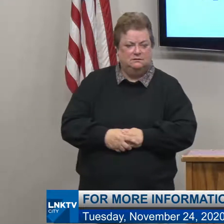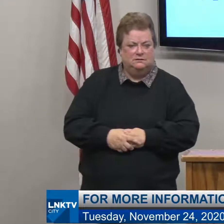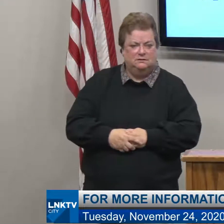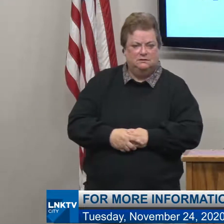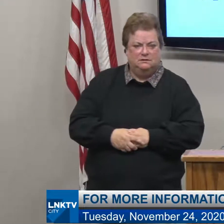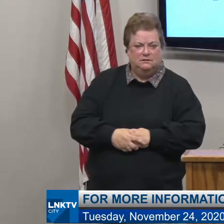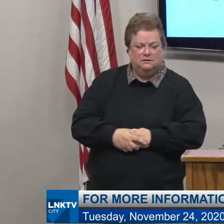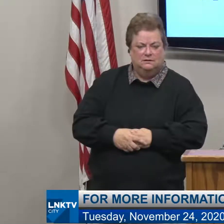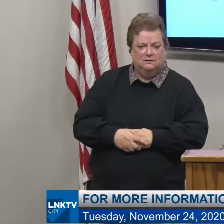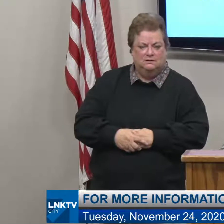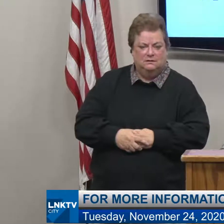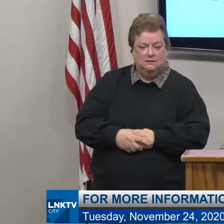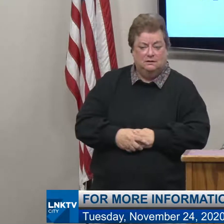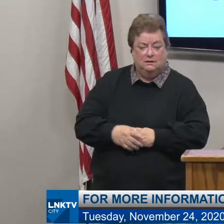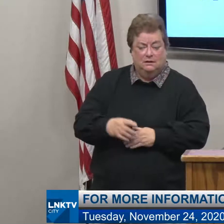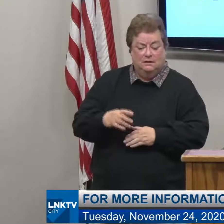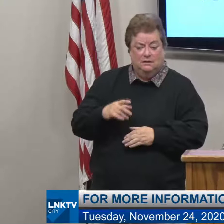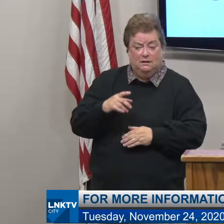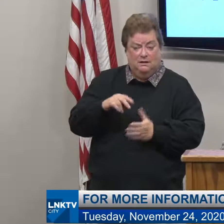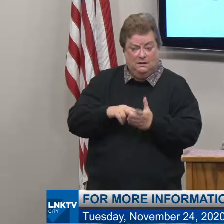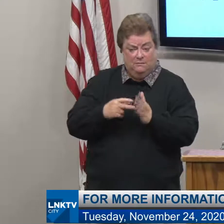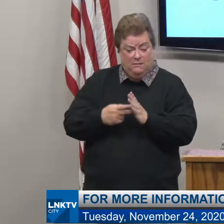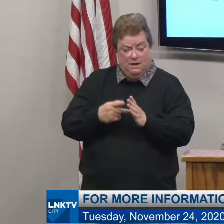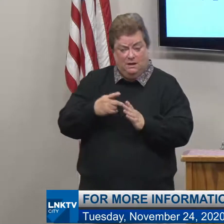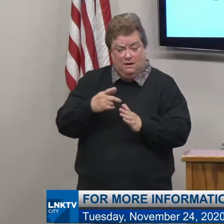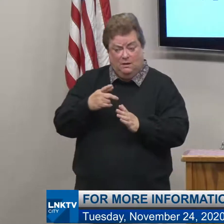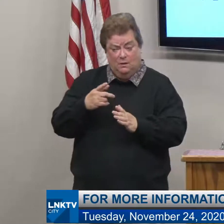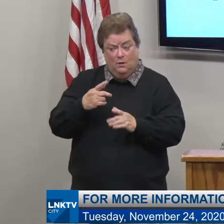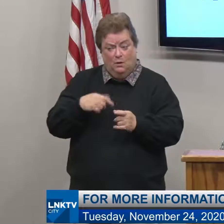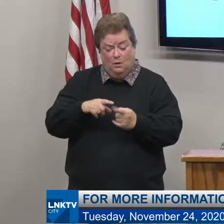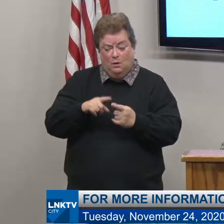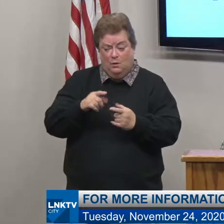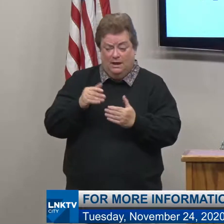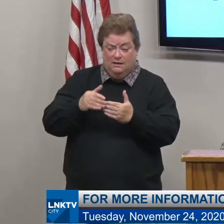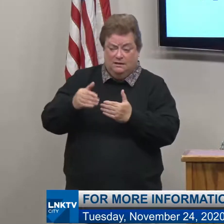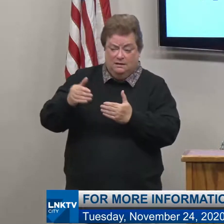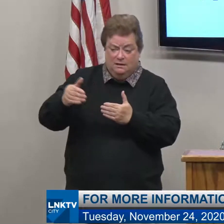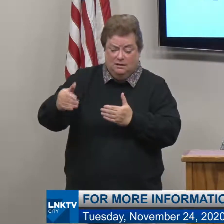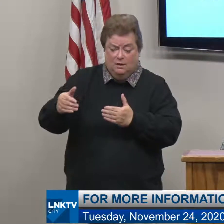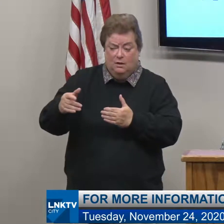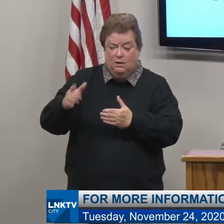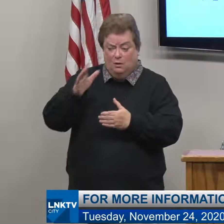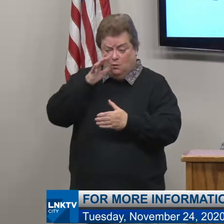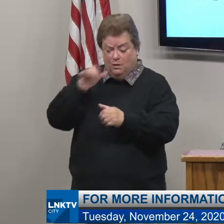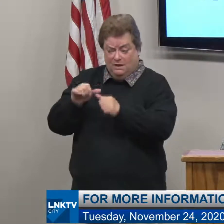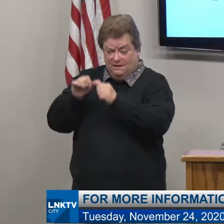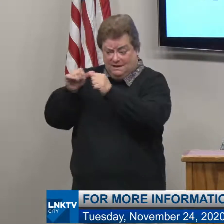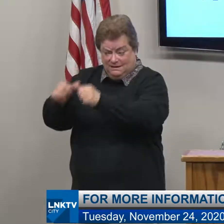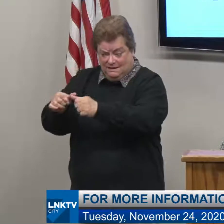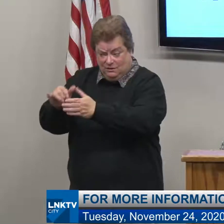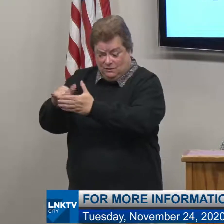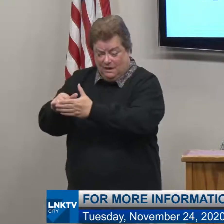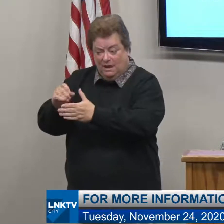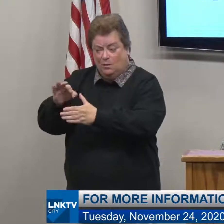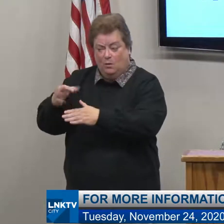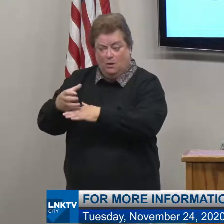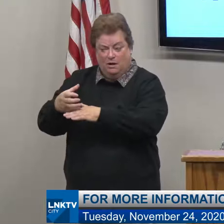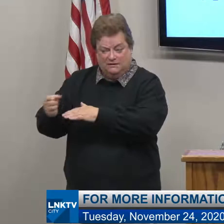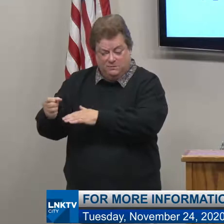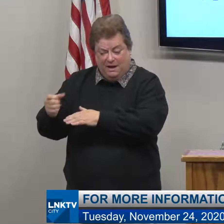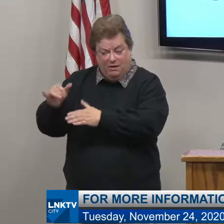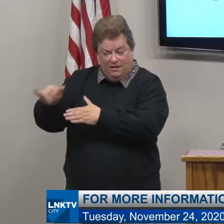And are you guys going to address that in the weeks to come, whether that continues or is allowed to expire?